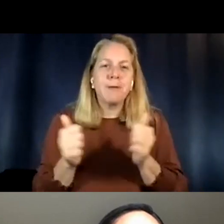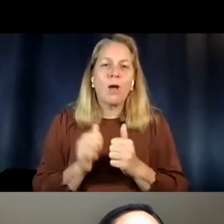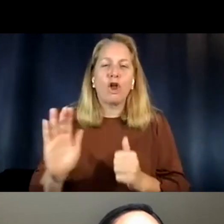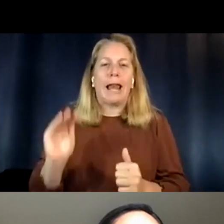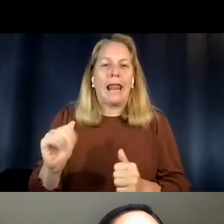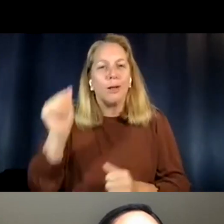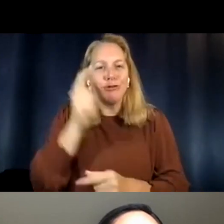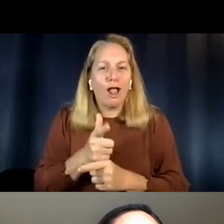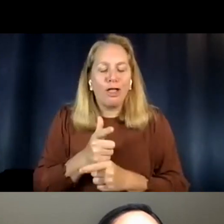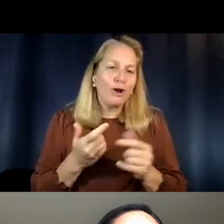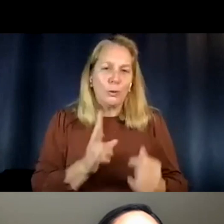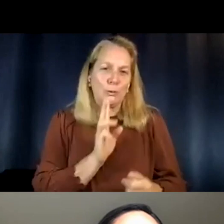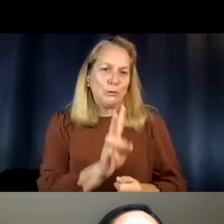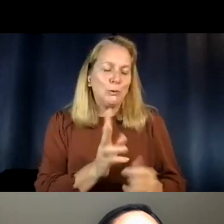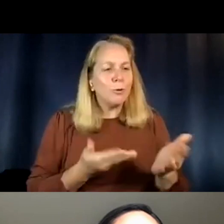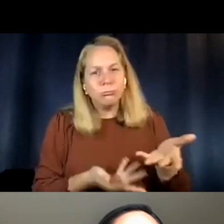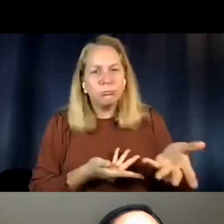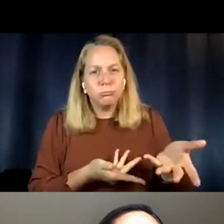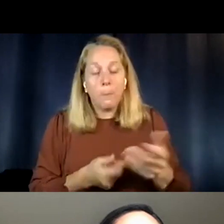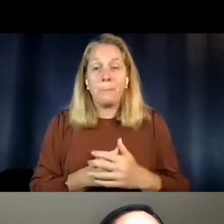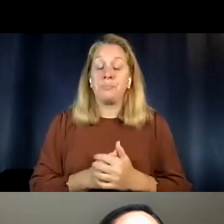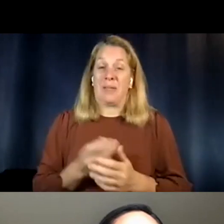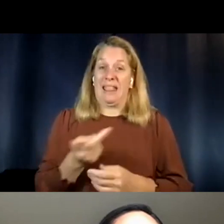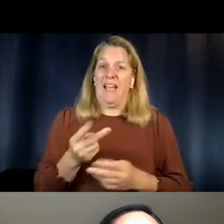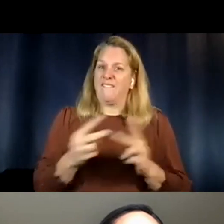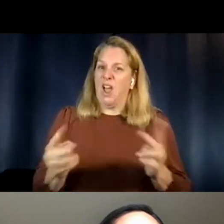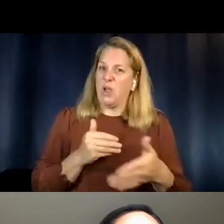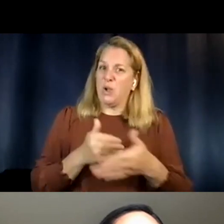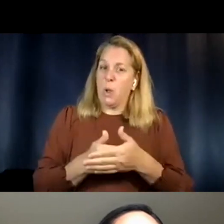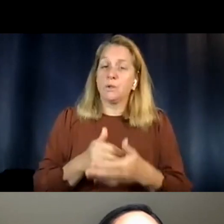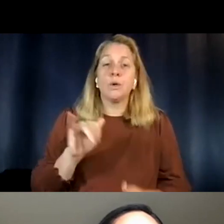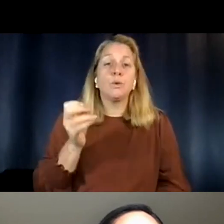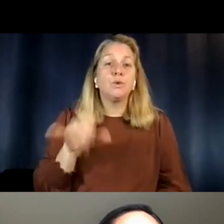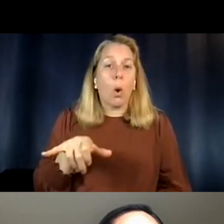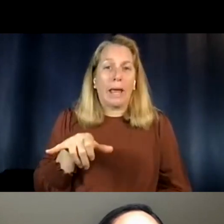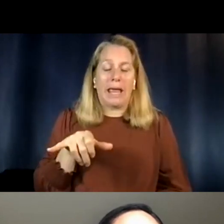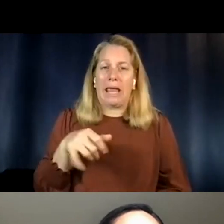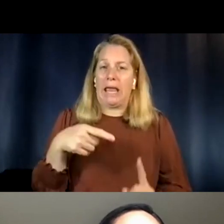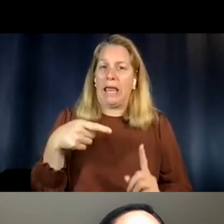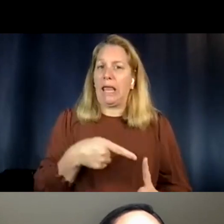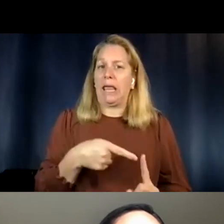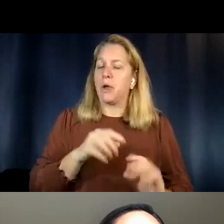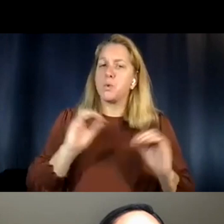brother. They're really close. Joey doesn't have any hearing